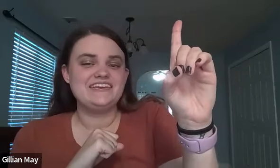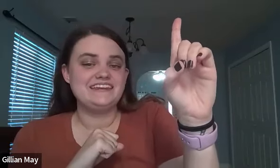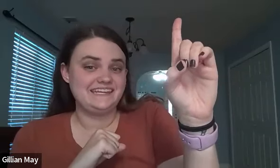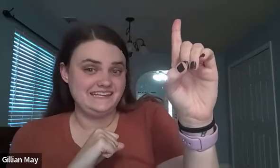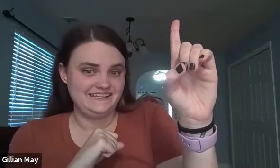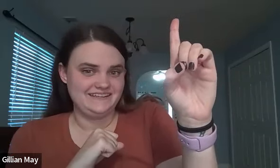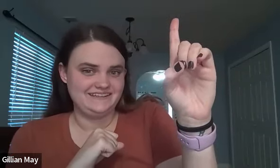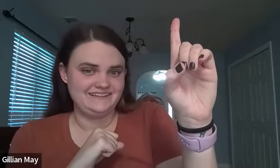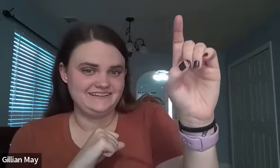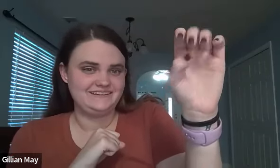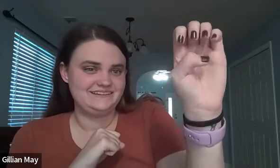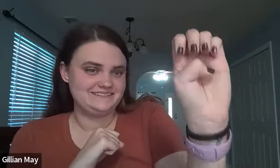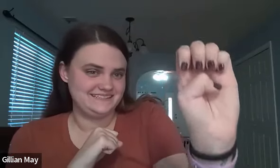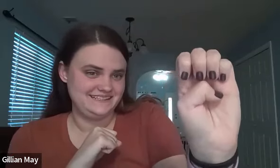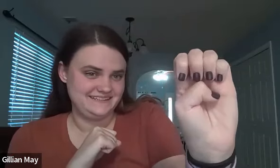Then E. E.